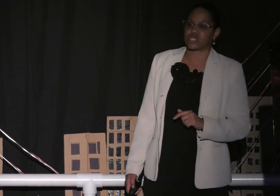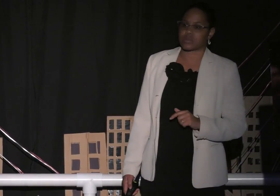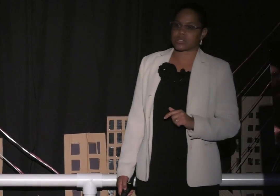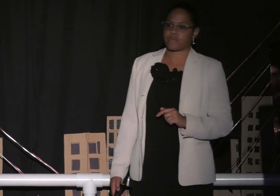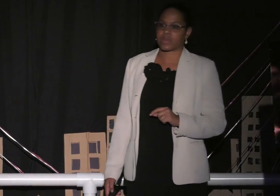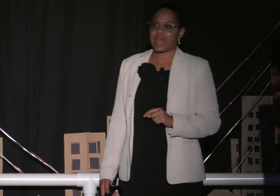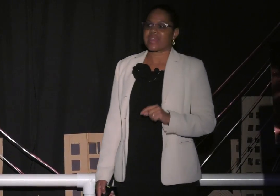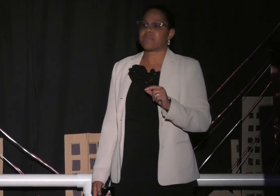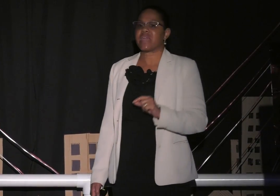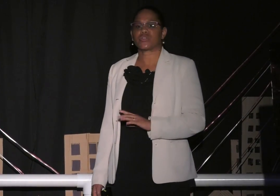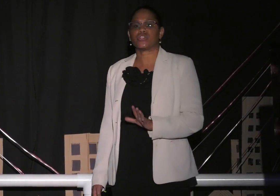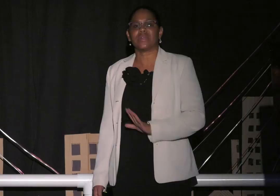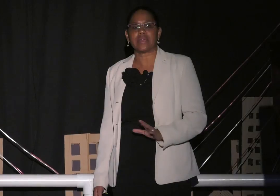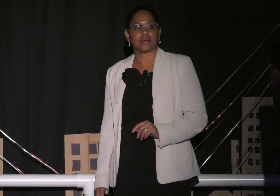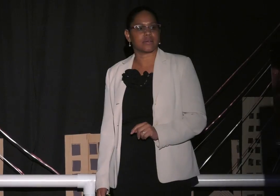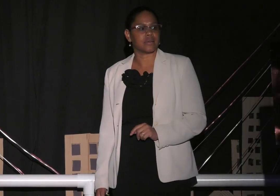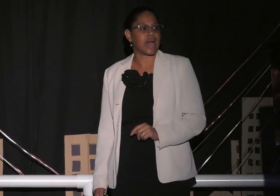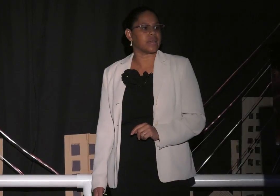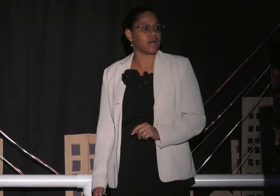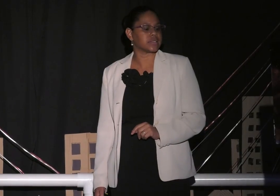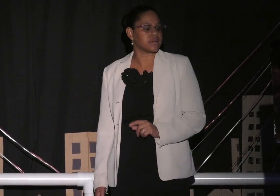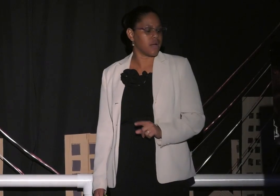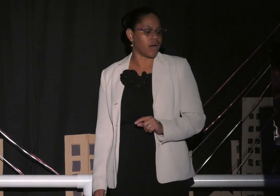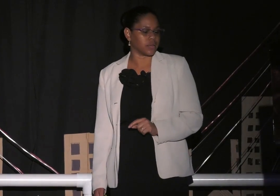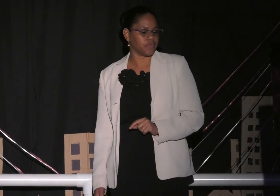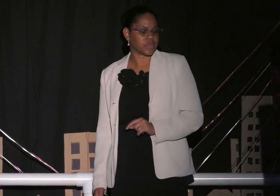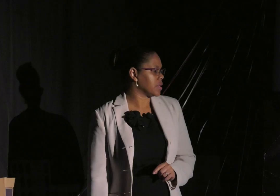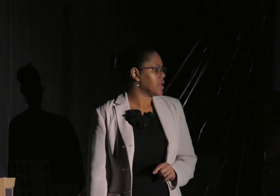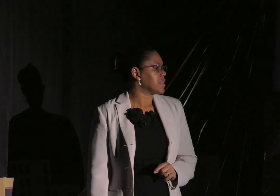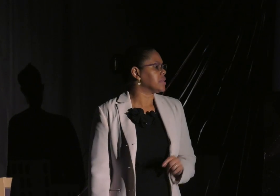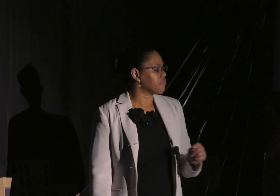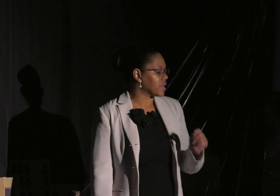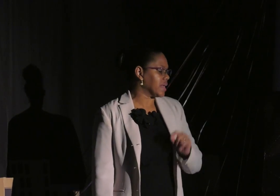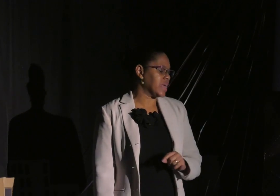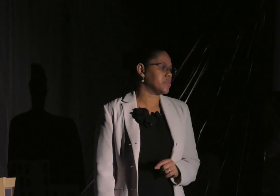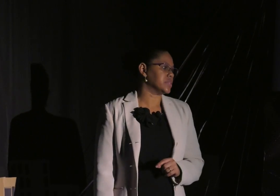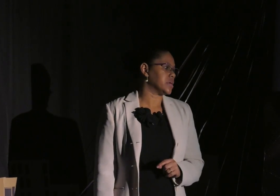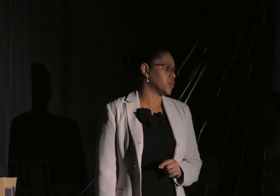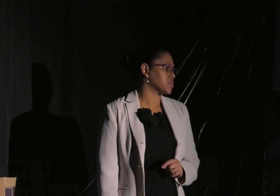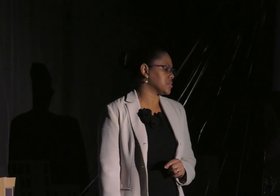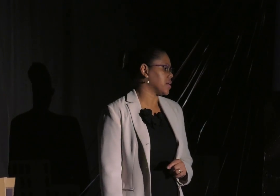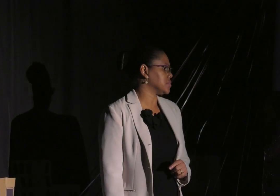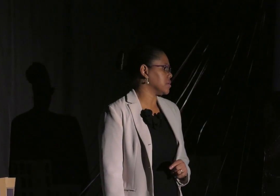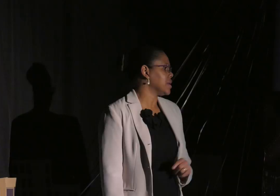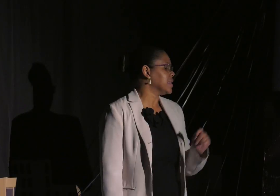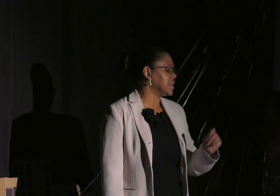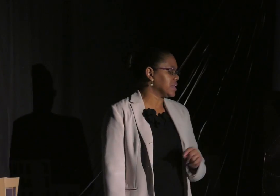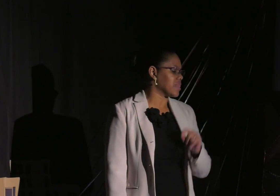us, that it makes us unique and not odd. The differently abled in our society need